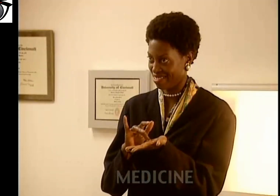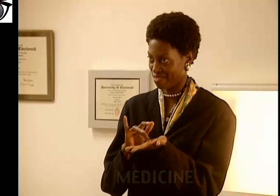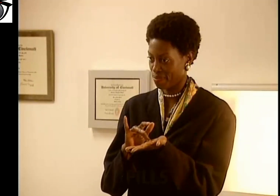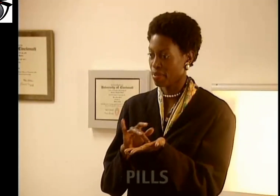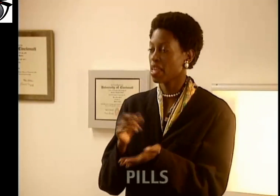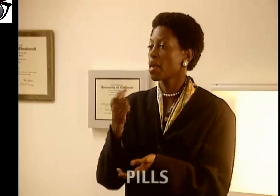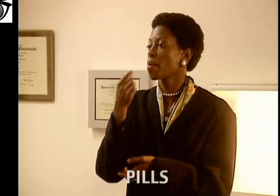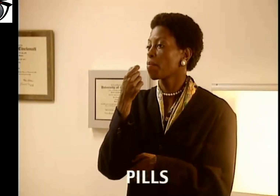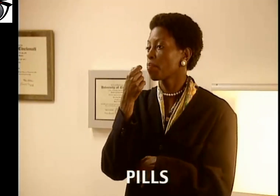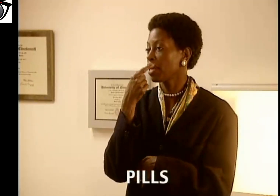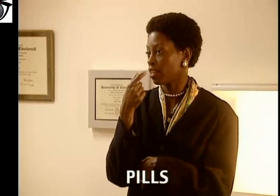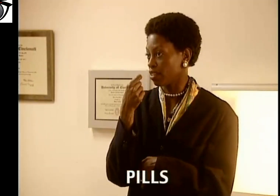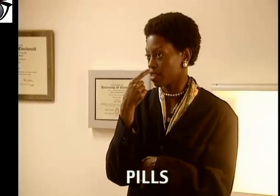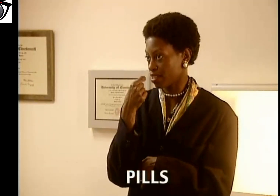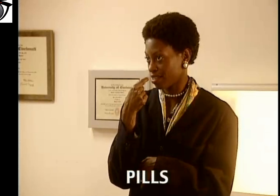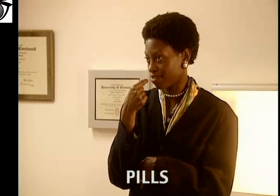Medicine.